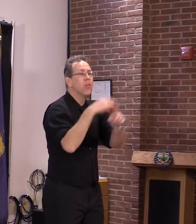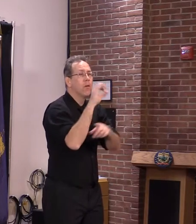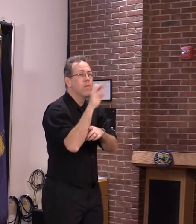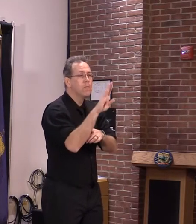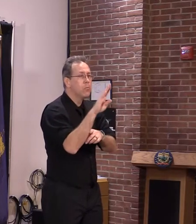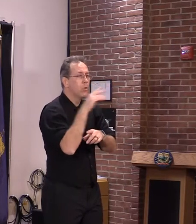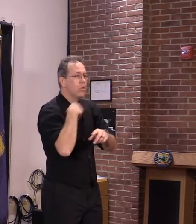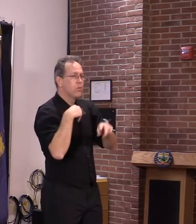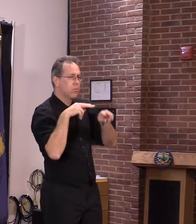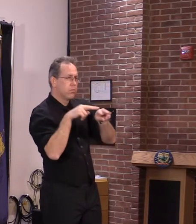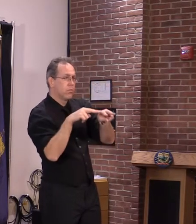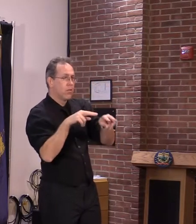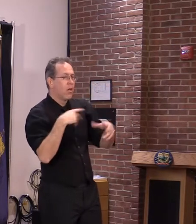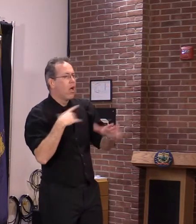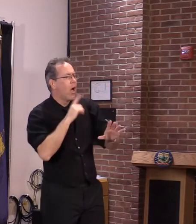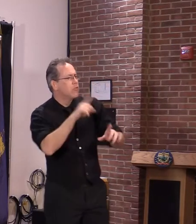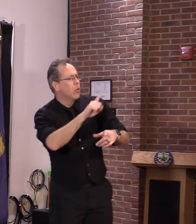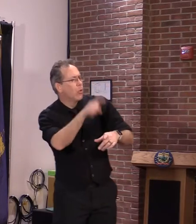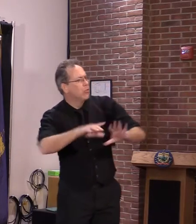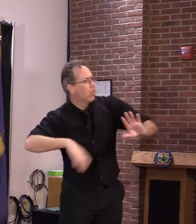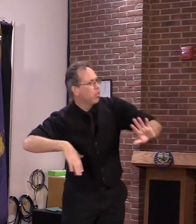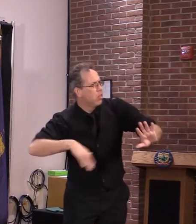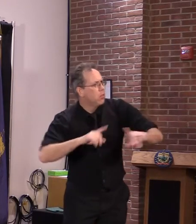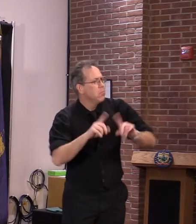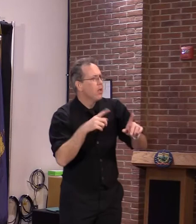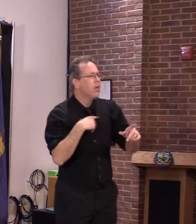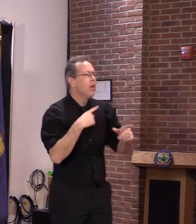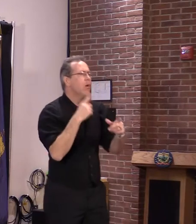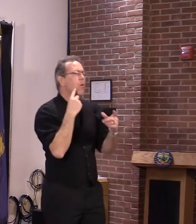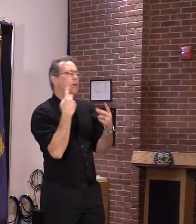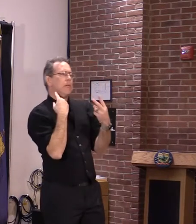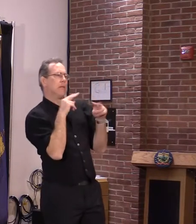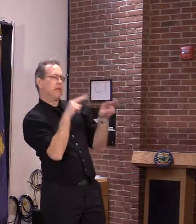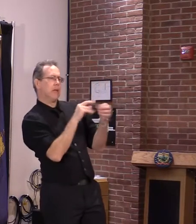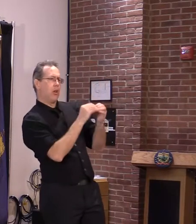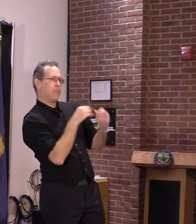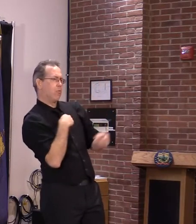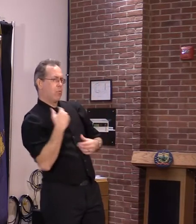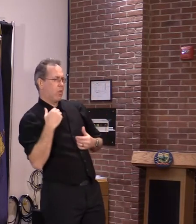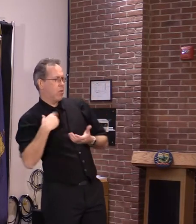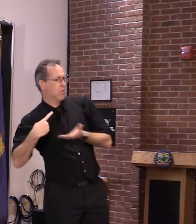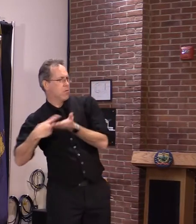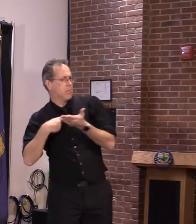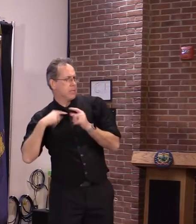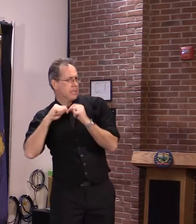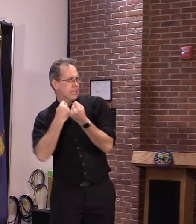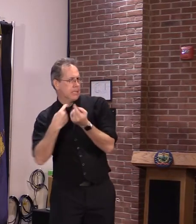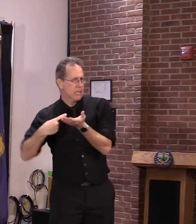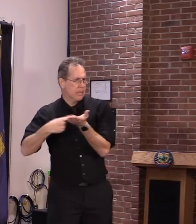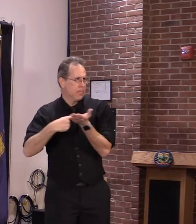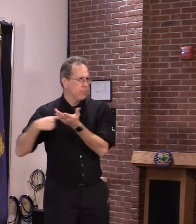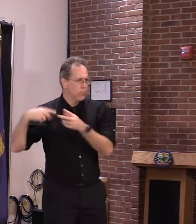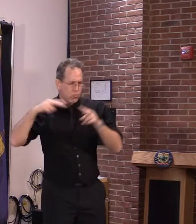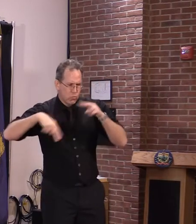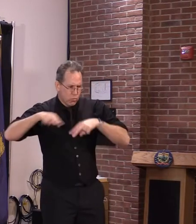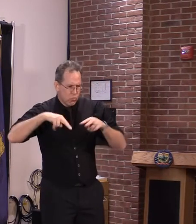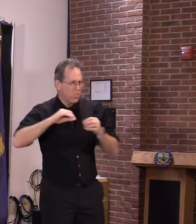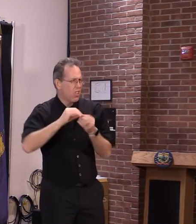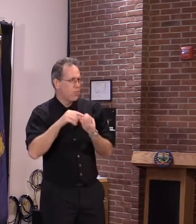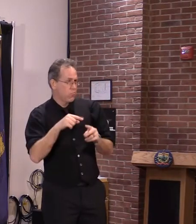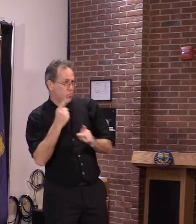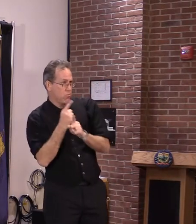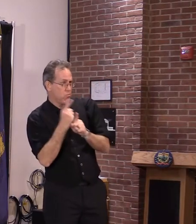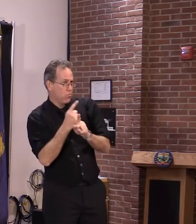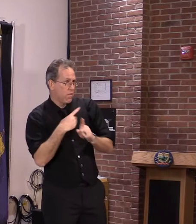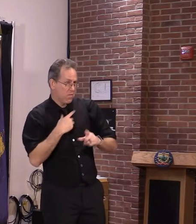but it gives you a sign of sort of where our thinking is at the moment. We're going to evaluate the circumstances, and we'll, as we have throughout the pandemic, revise our